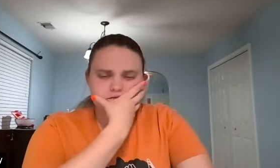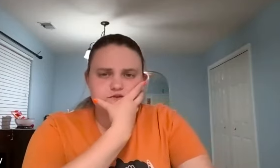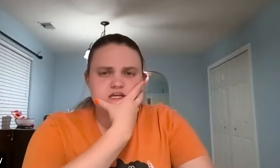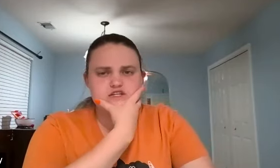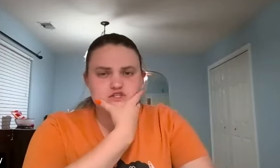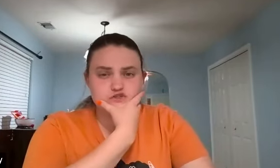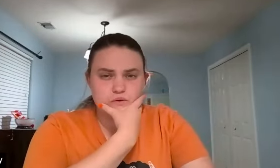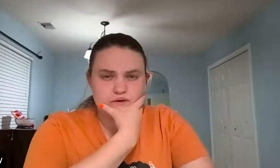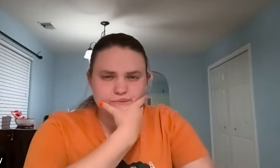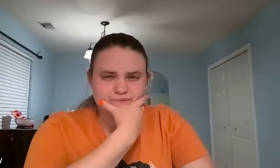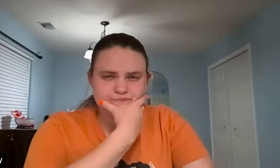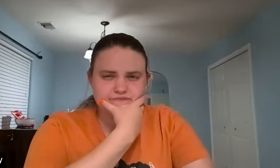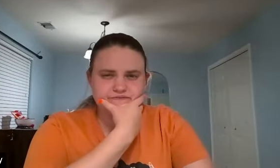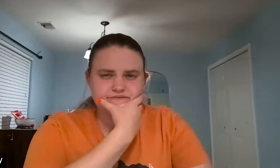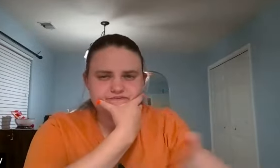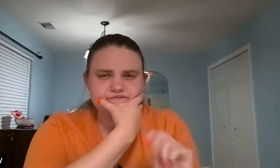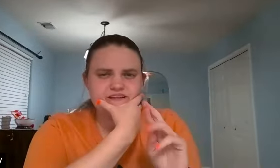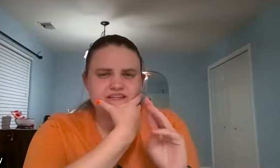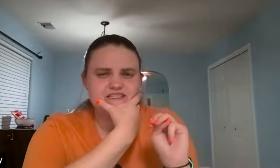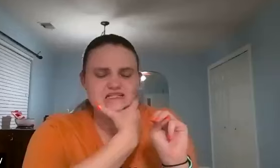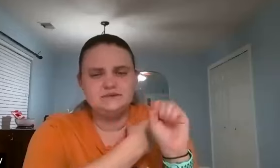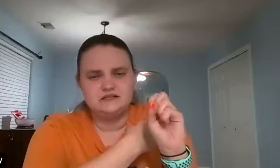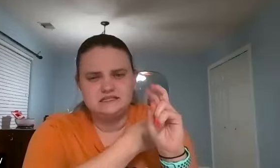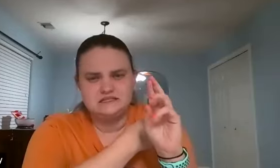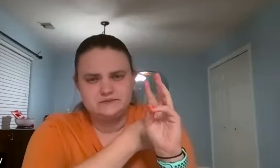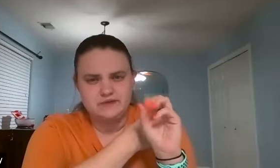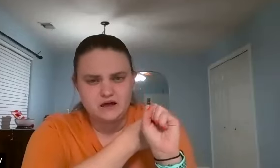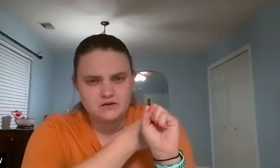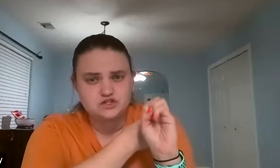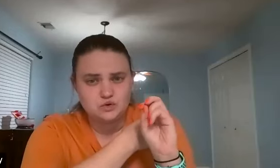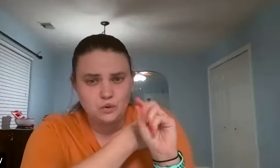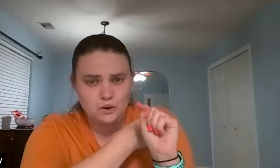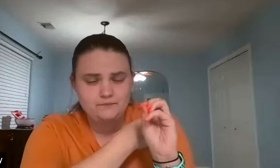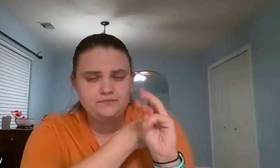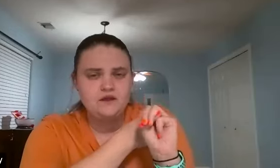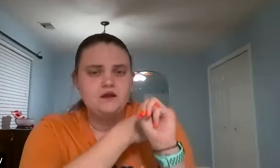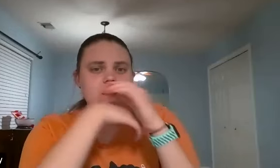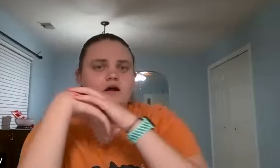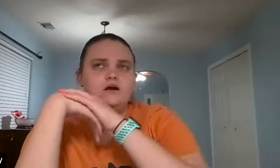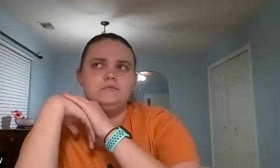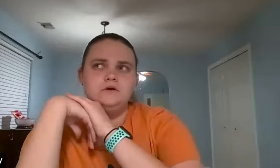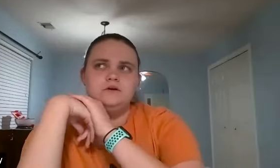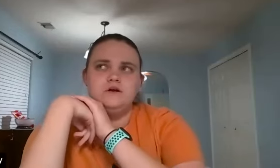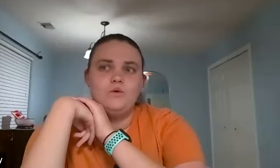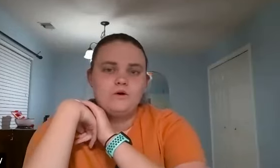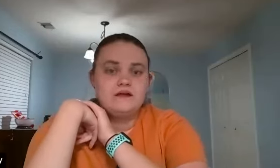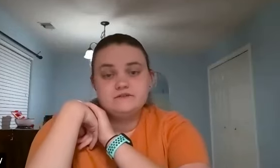for like a storm is I typically spell storm. Or like, for